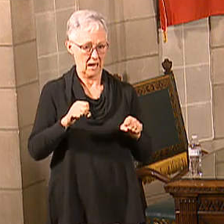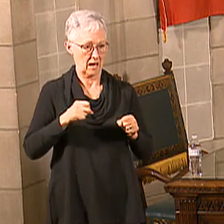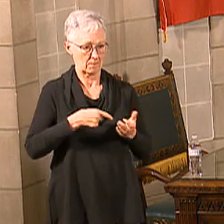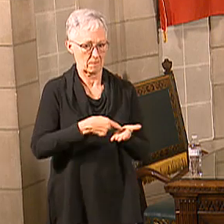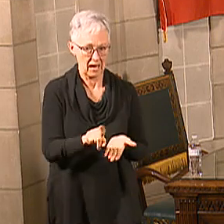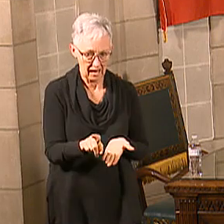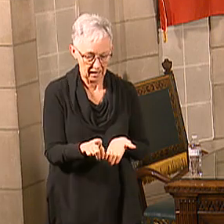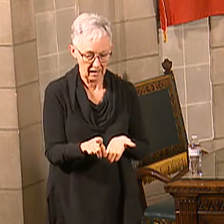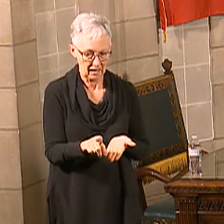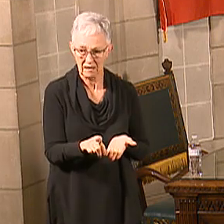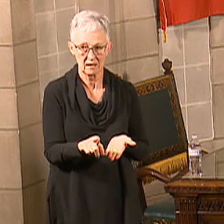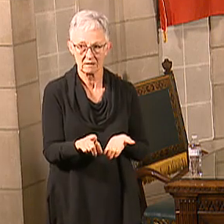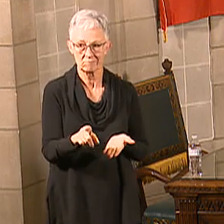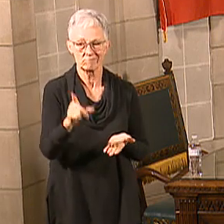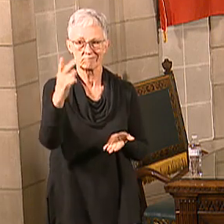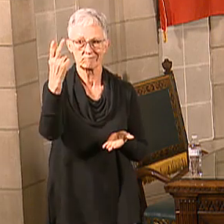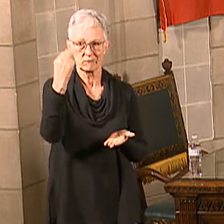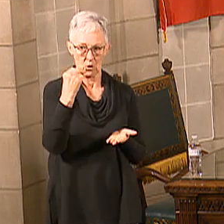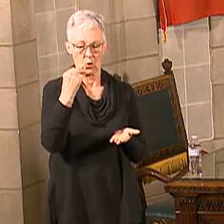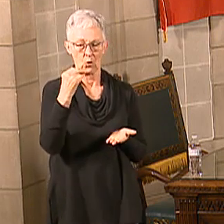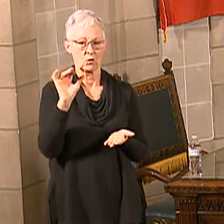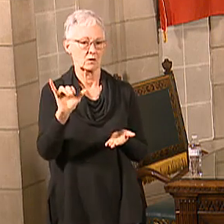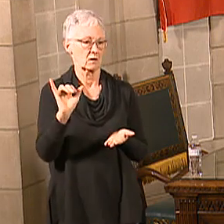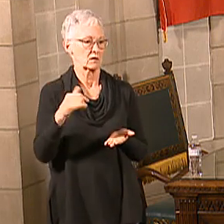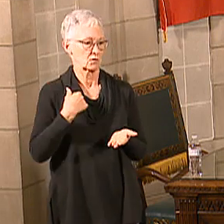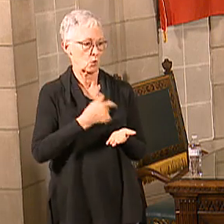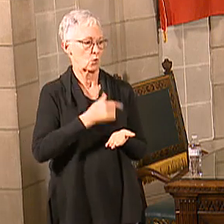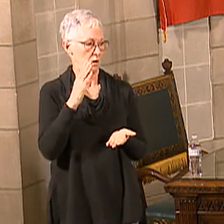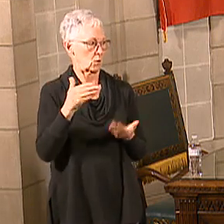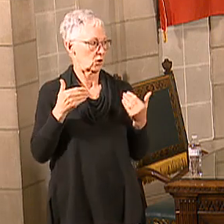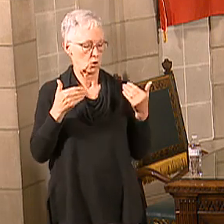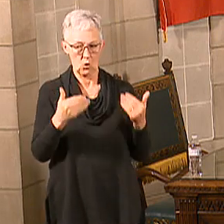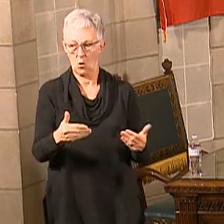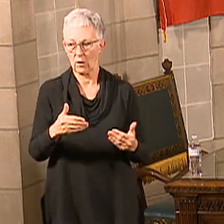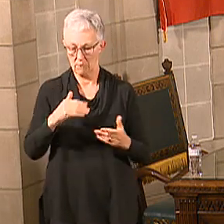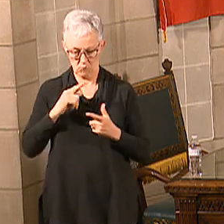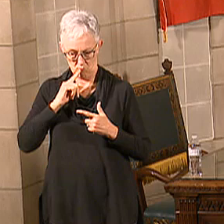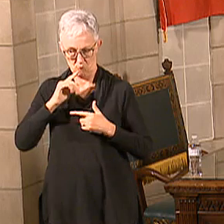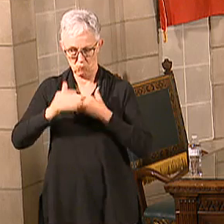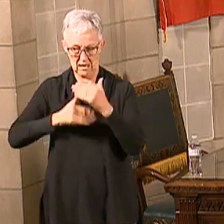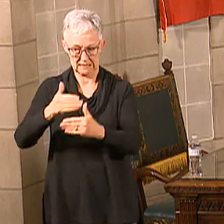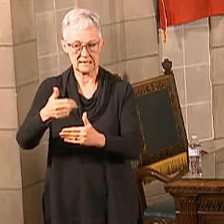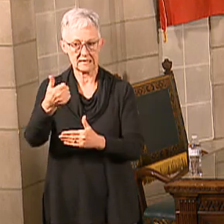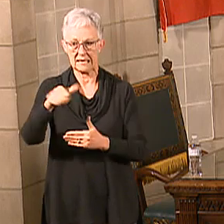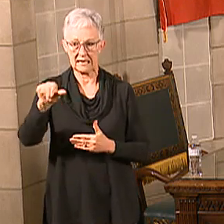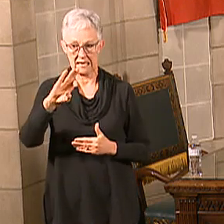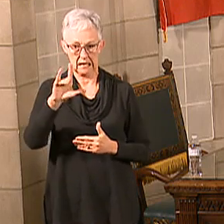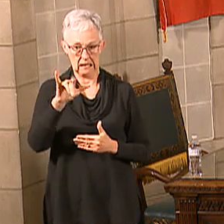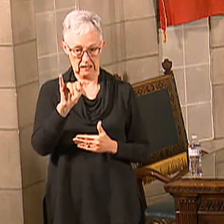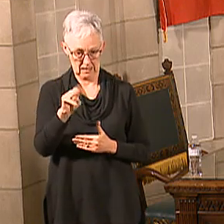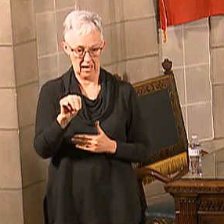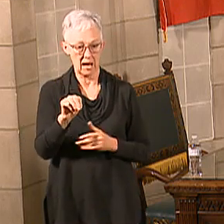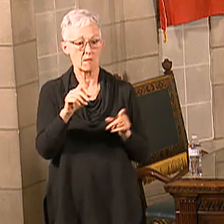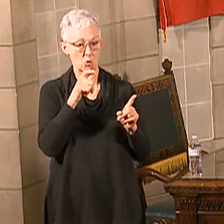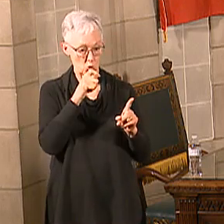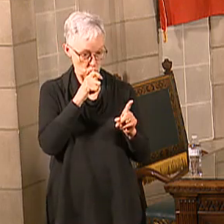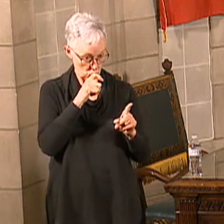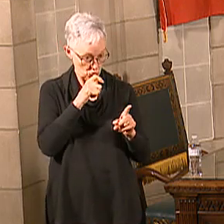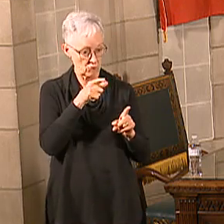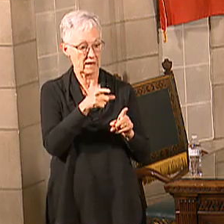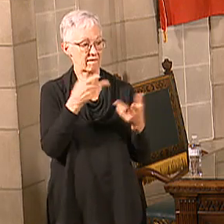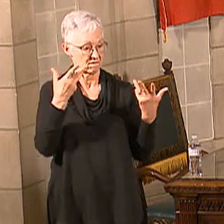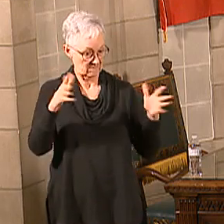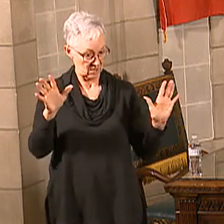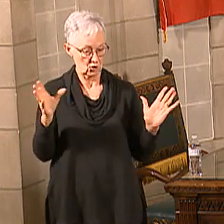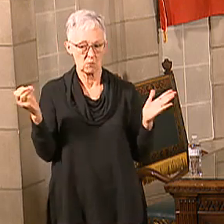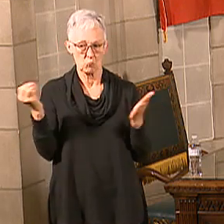$600. They didn't, so we're going to go ahead and process any claim that's eligible right now under regular unemployment and get it out the door. And then, again,